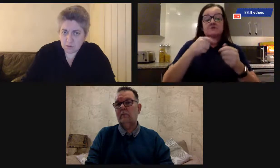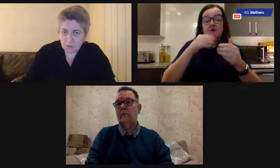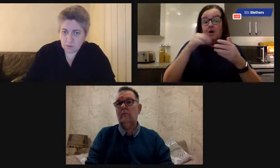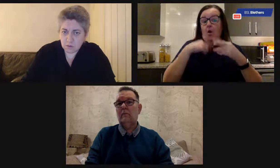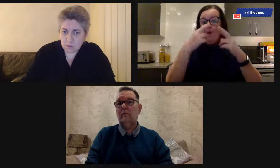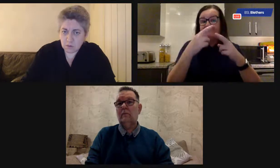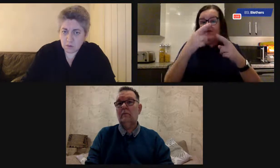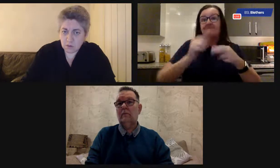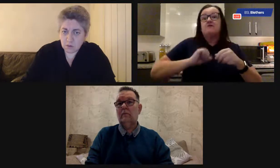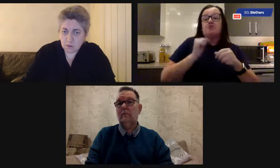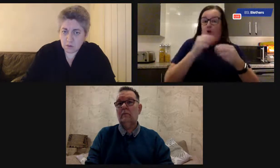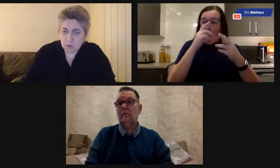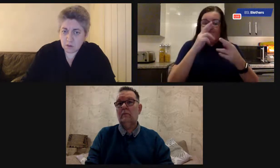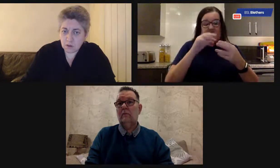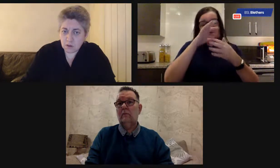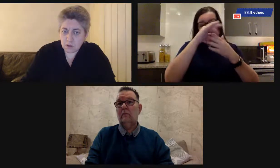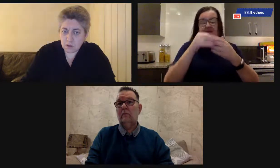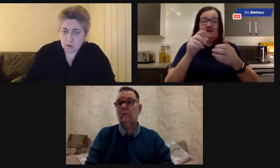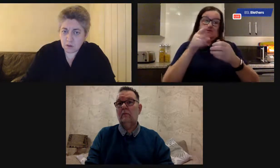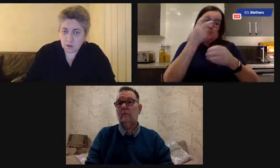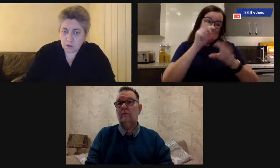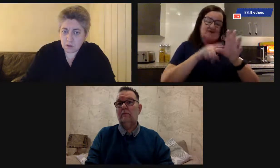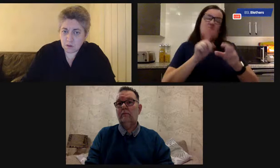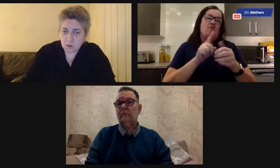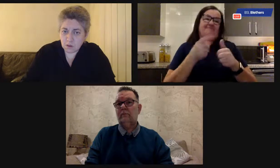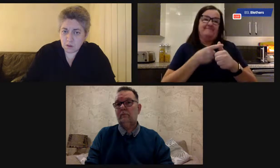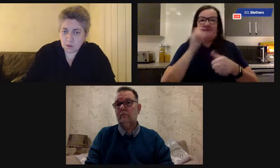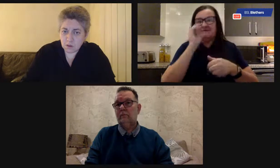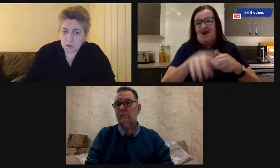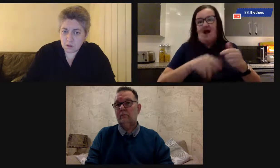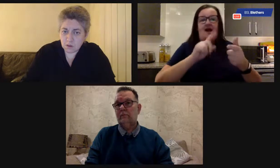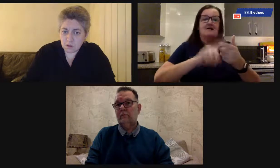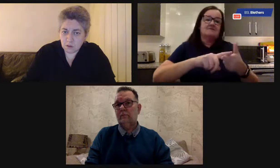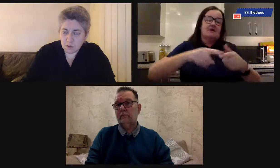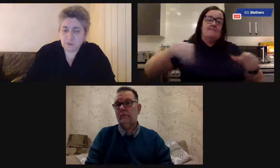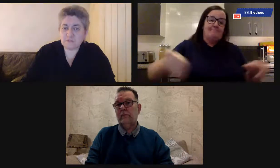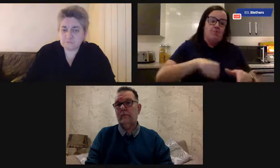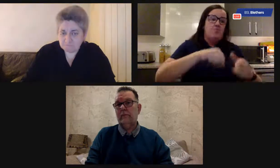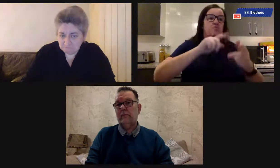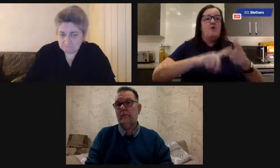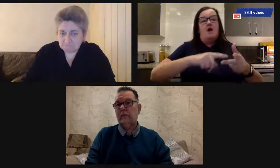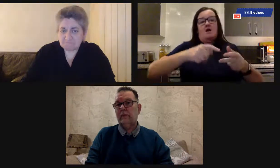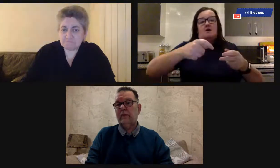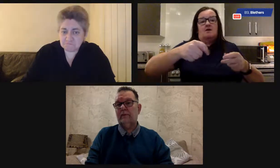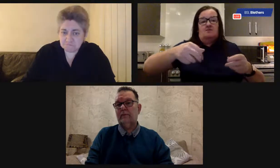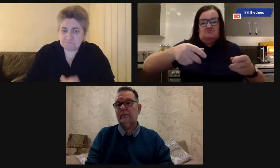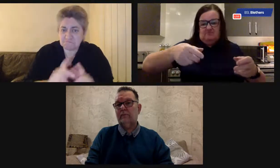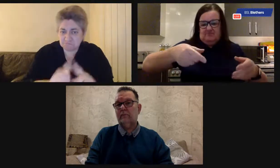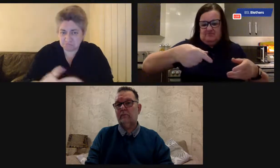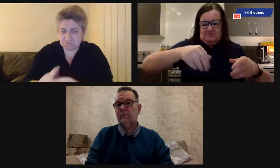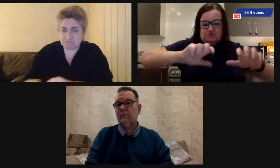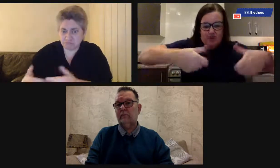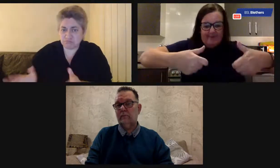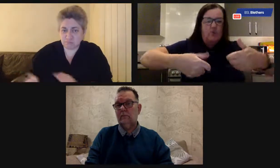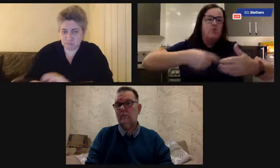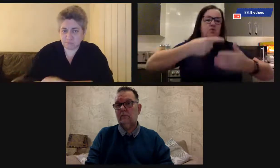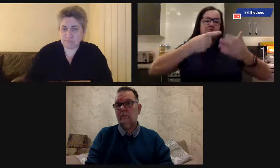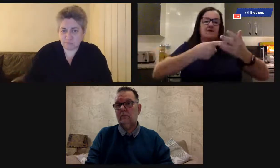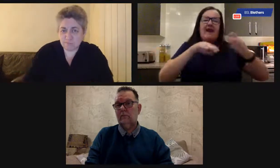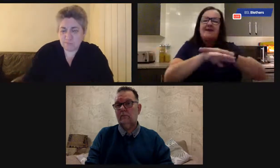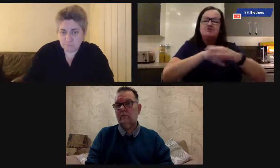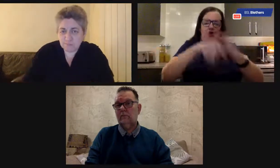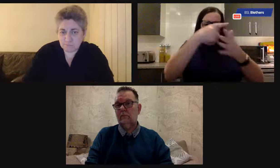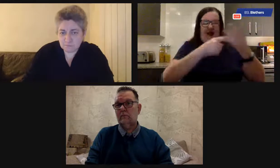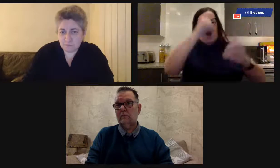the obviously the big anniversary event. But what I'm hoping in the future in Scotland is at our 20th anniversary, we'll have darts,